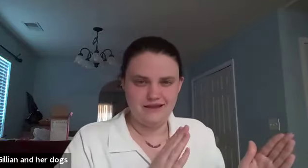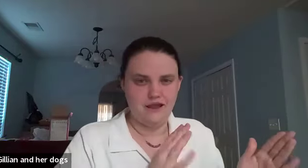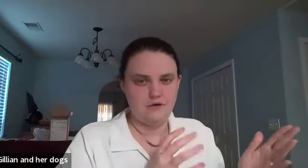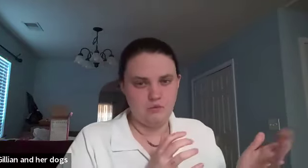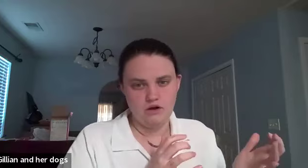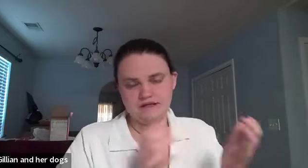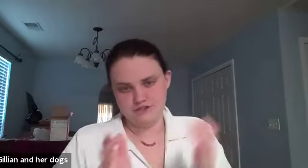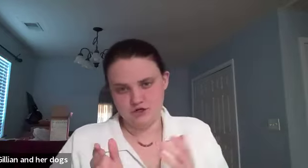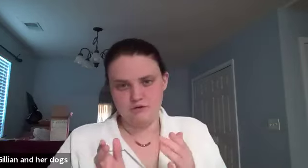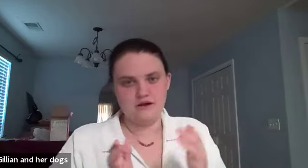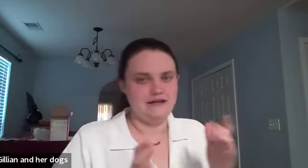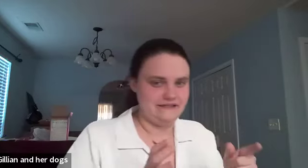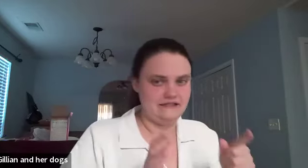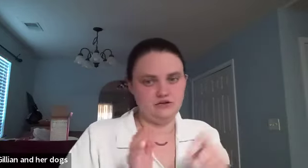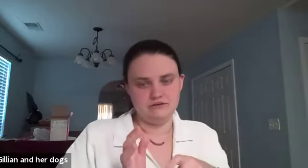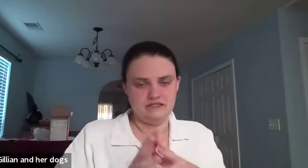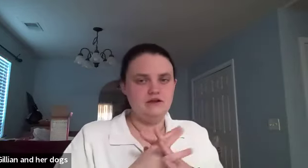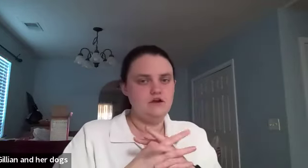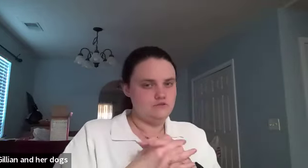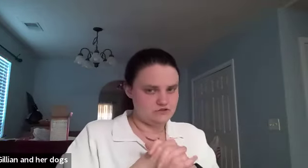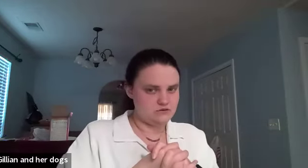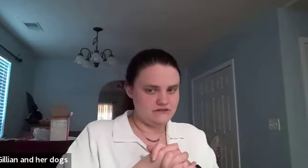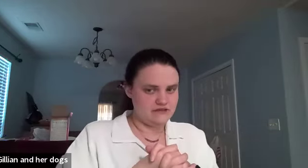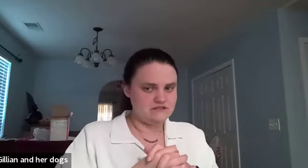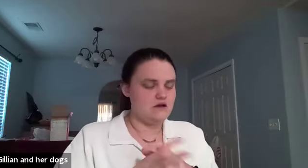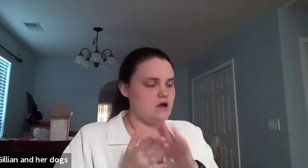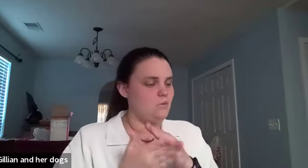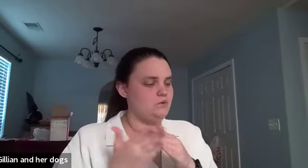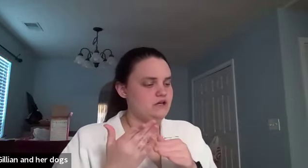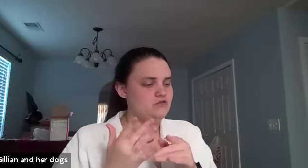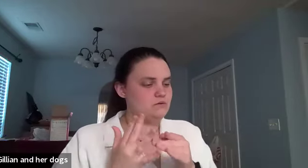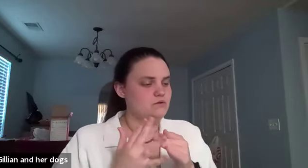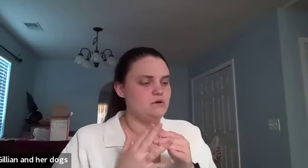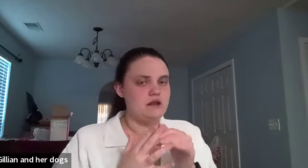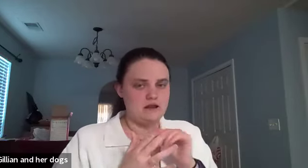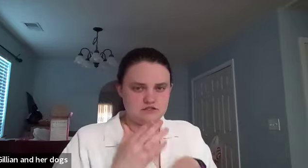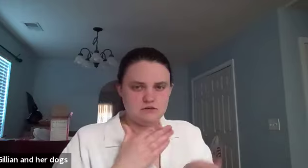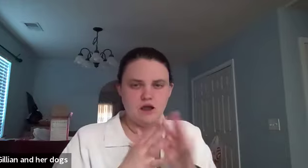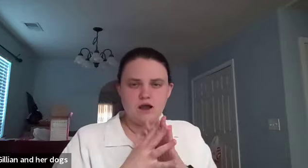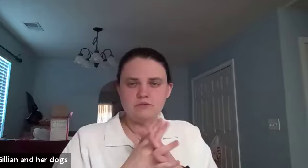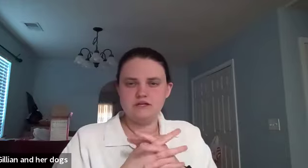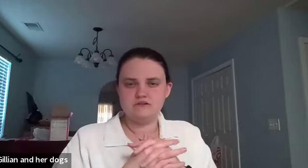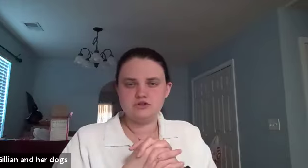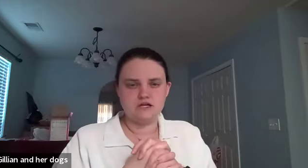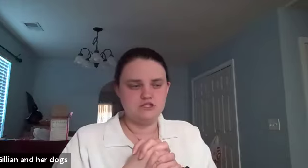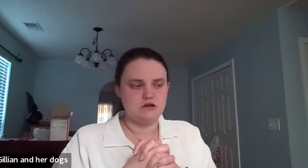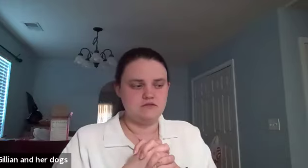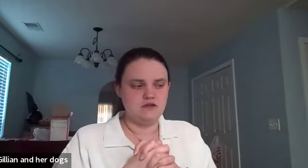like, I want, I don't want, I need, don't need, those sort of things. We will get through next week. I'm gonna even try to, I